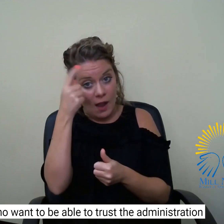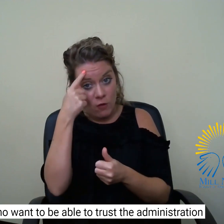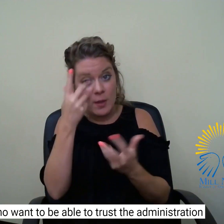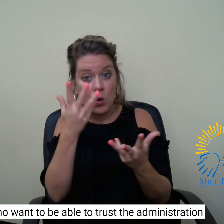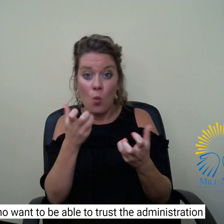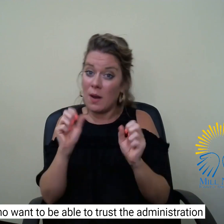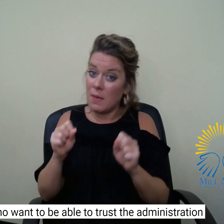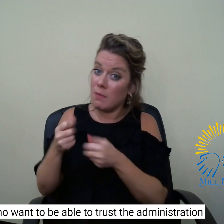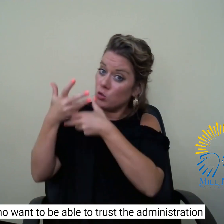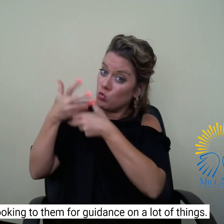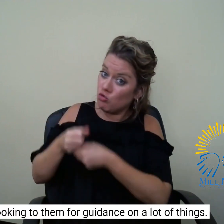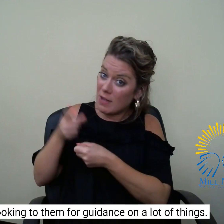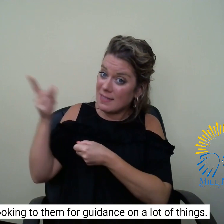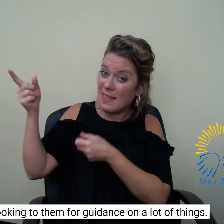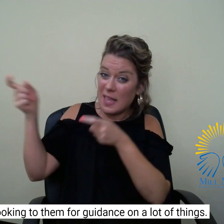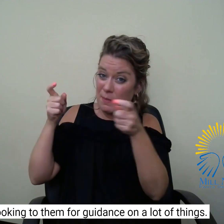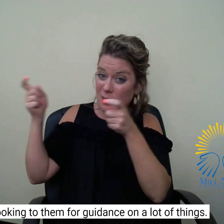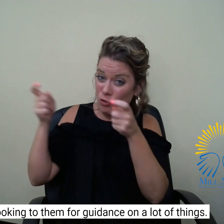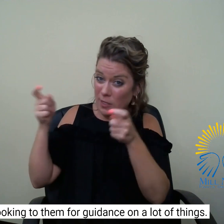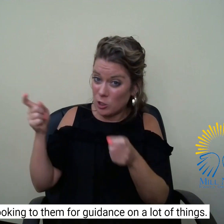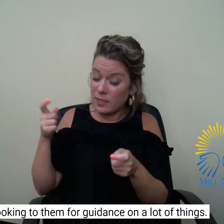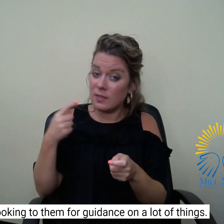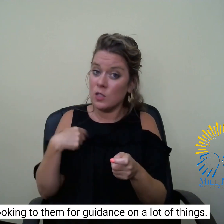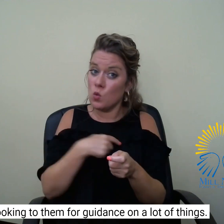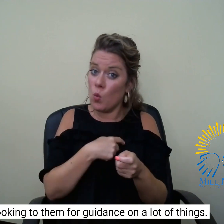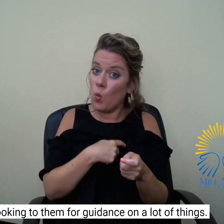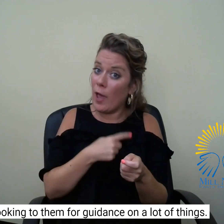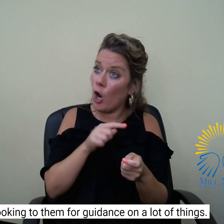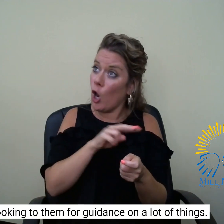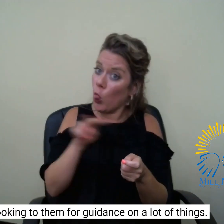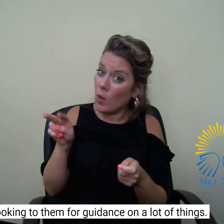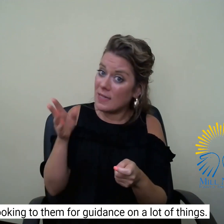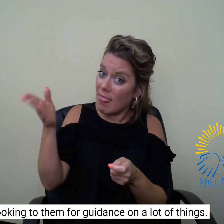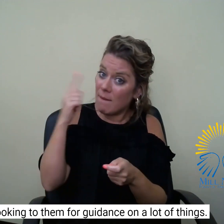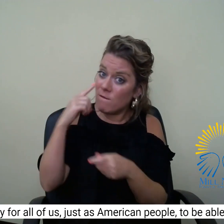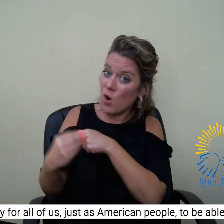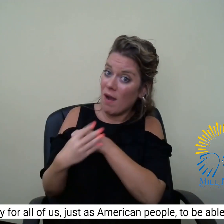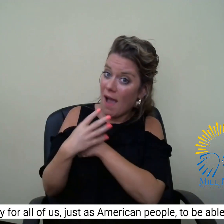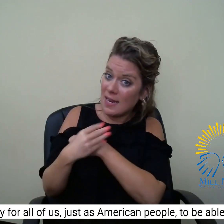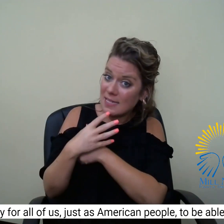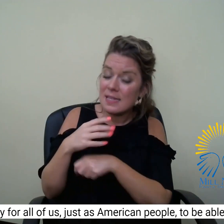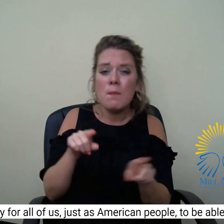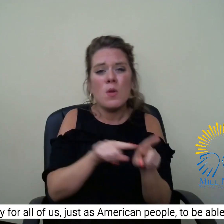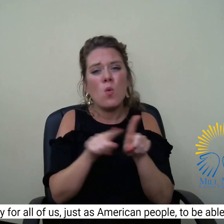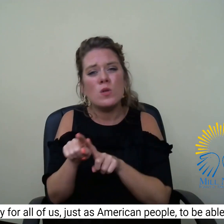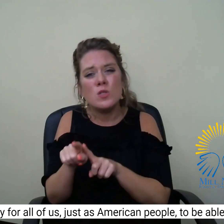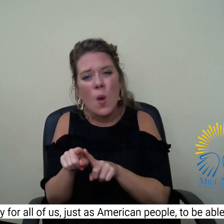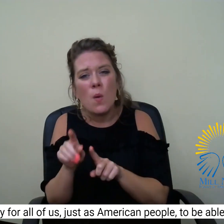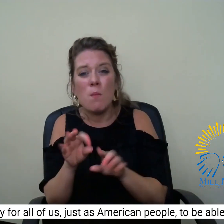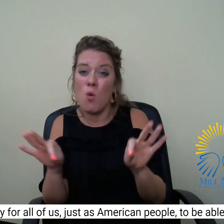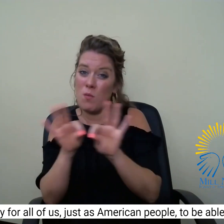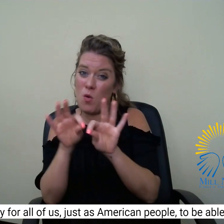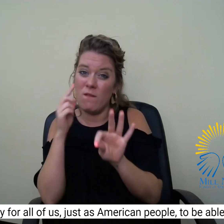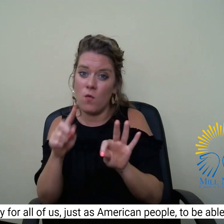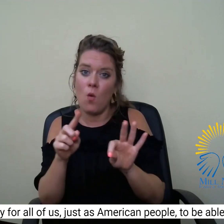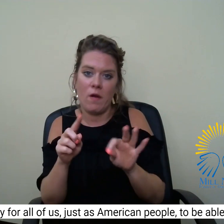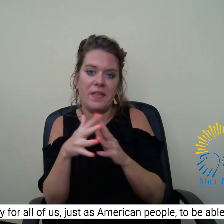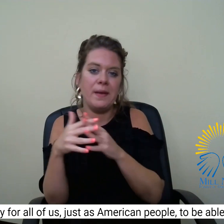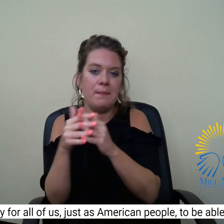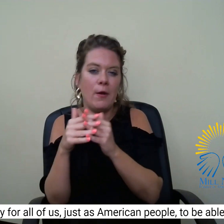trust the administration because we're looking to them for guidance on a lot of things, but more importantly, for all of us just as American people to be